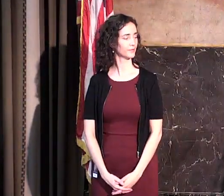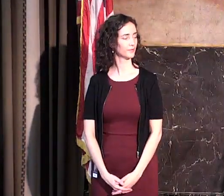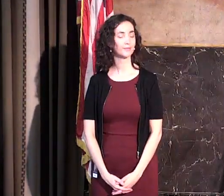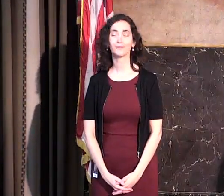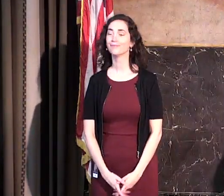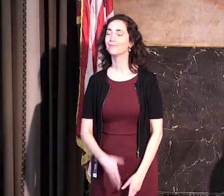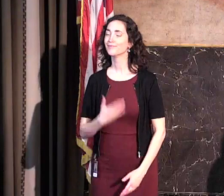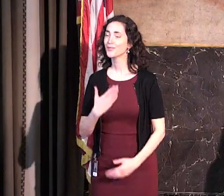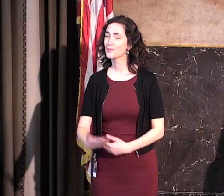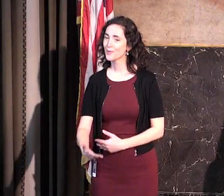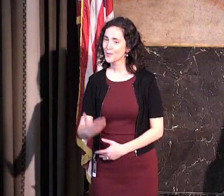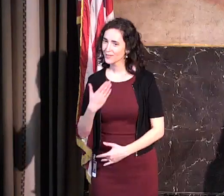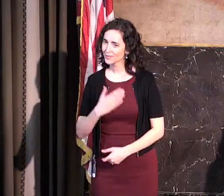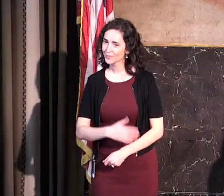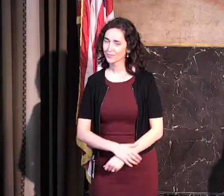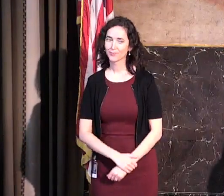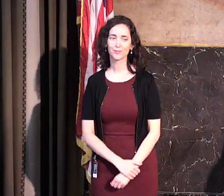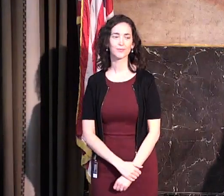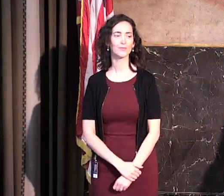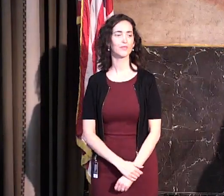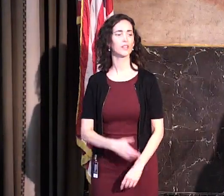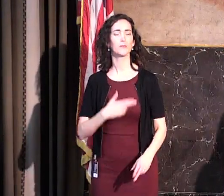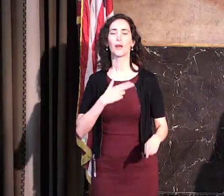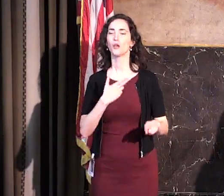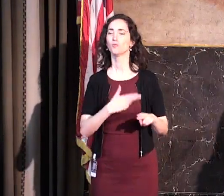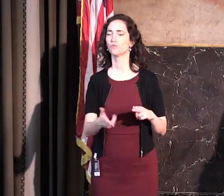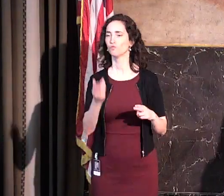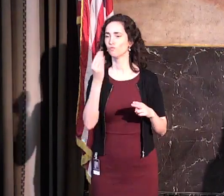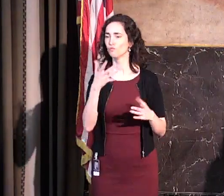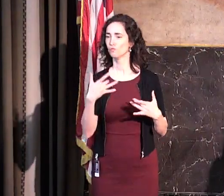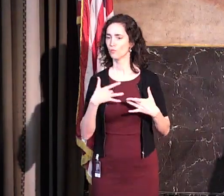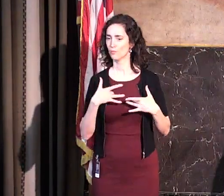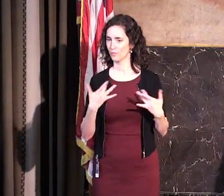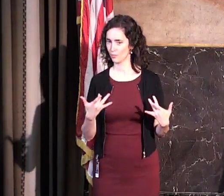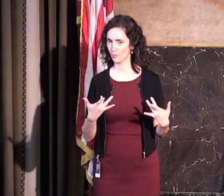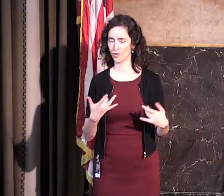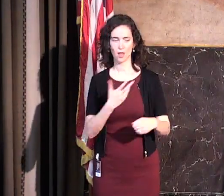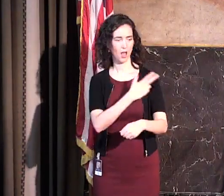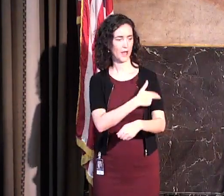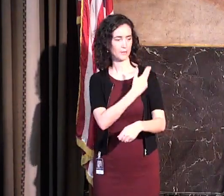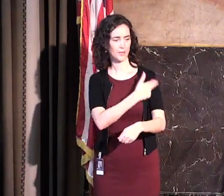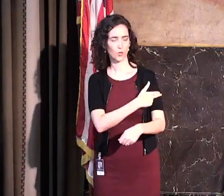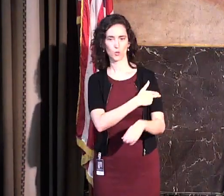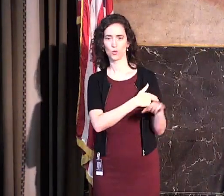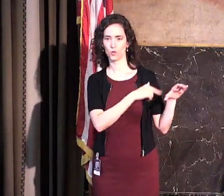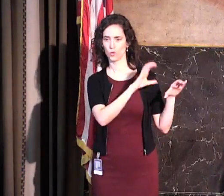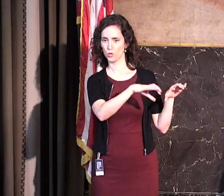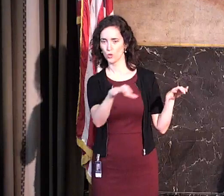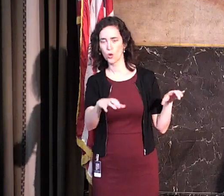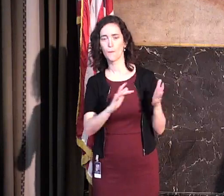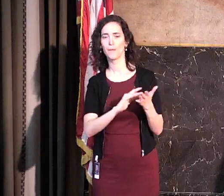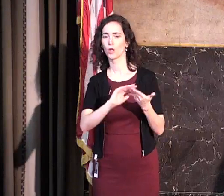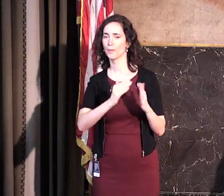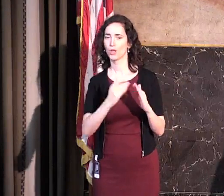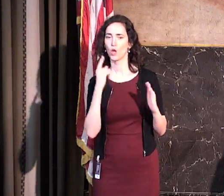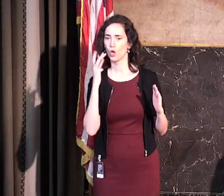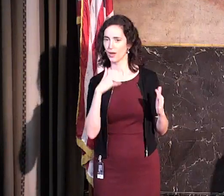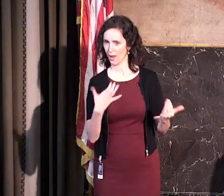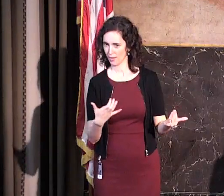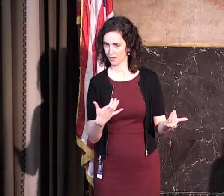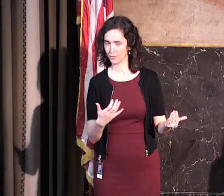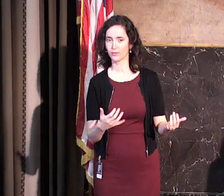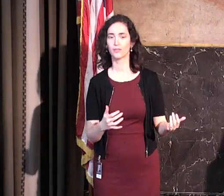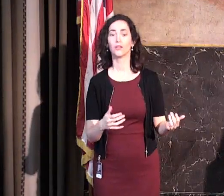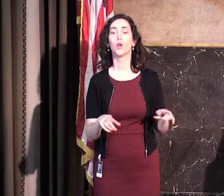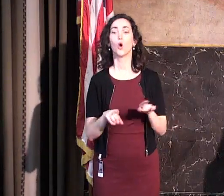Good morning. I'm here to give a brief update on how our hospitals look and our medical community looks, and also